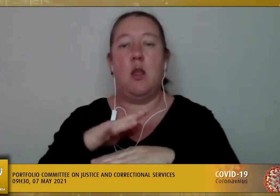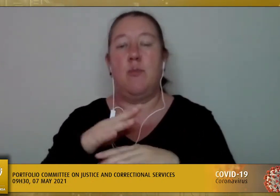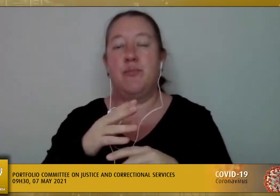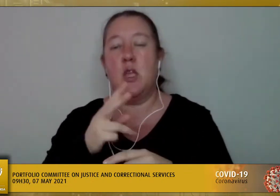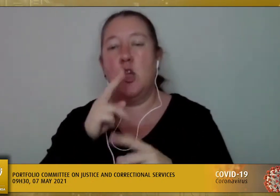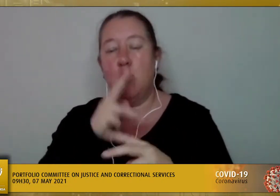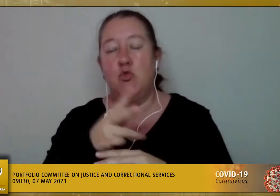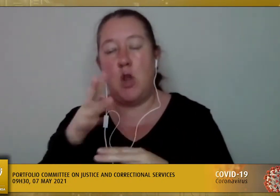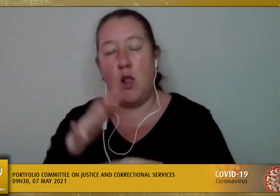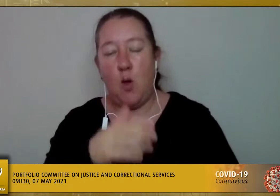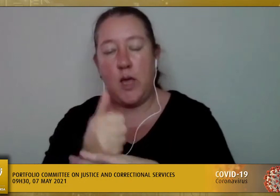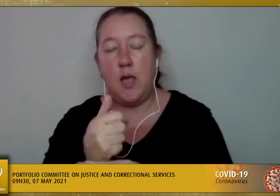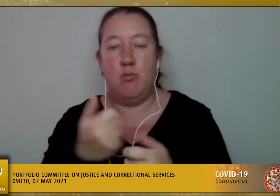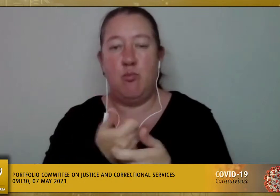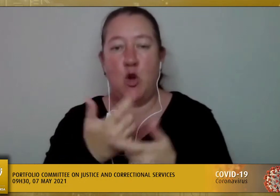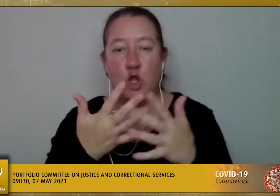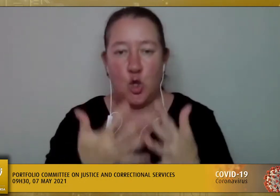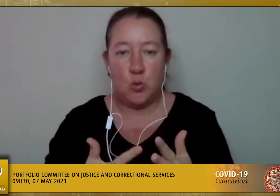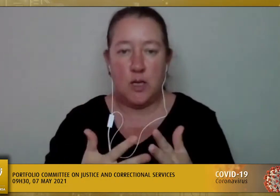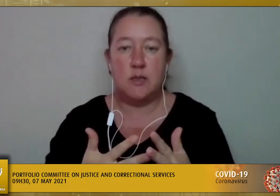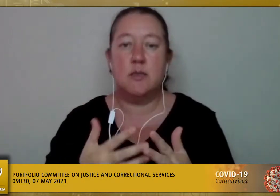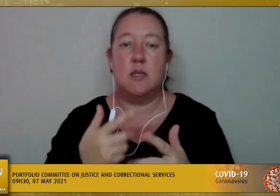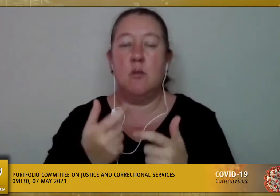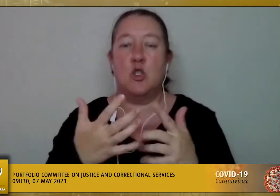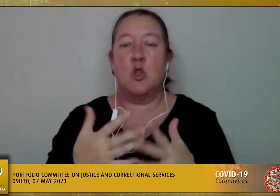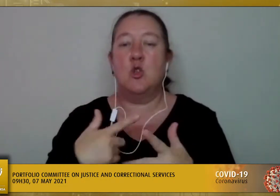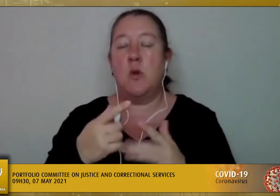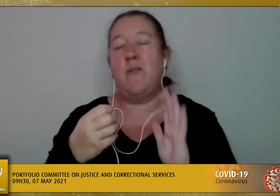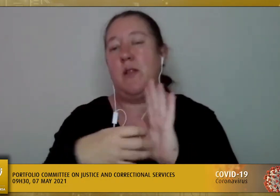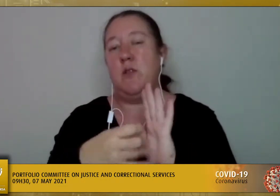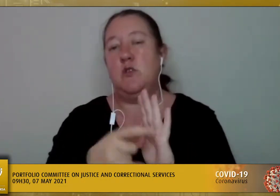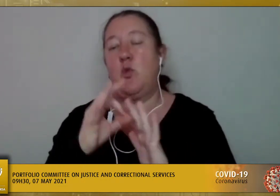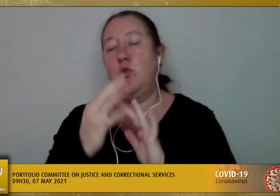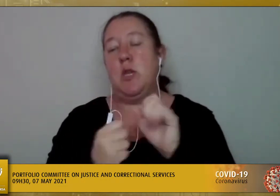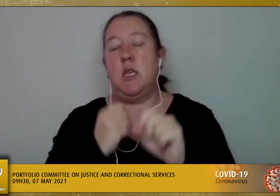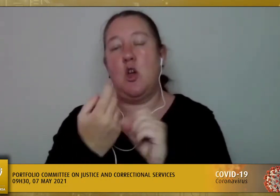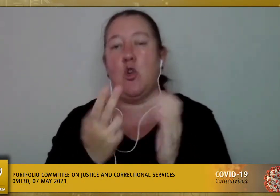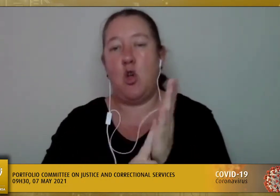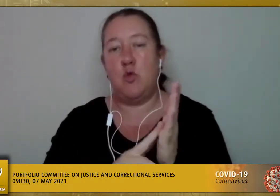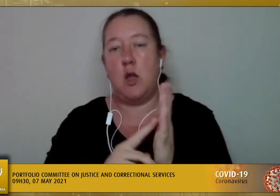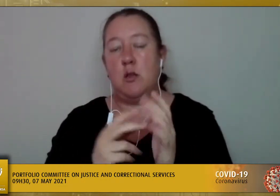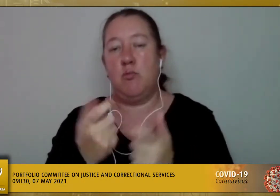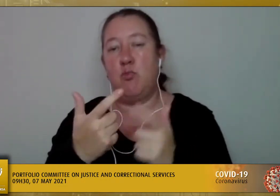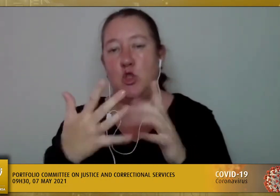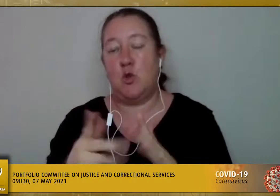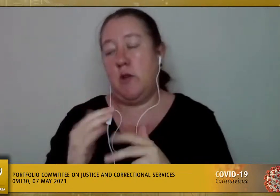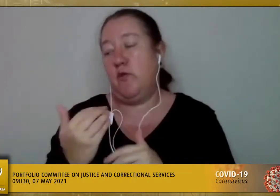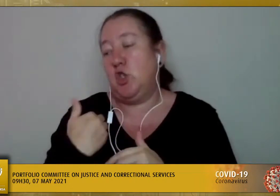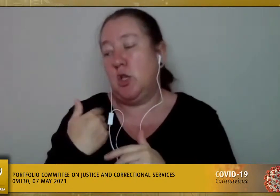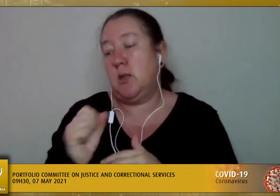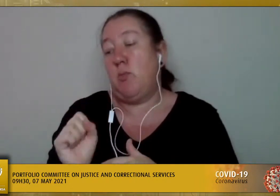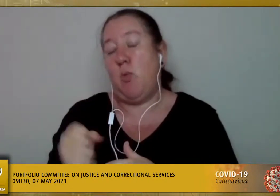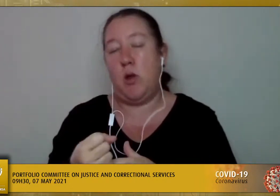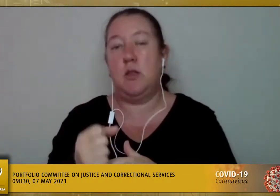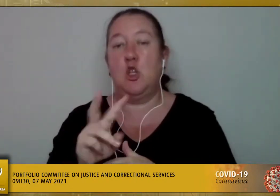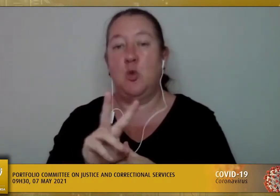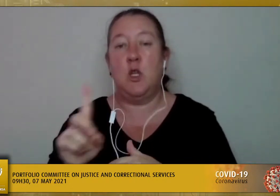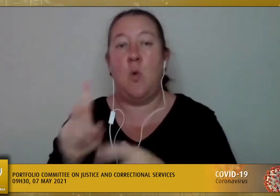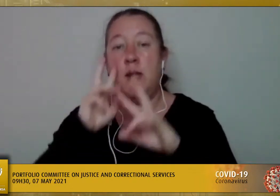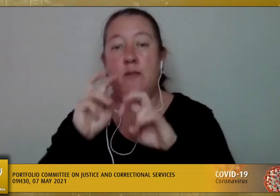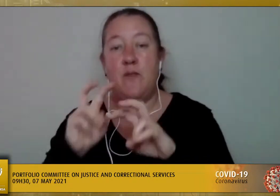we've honor we've advertised for three-year contract prosecutors and and we've just appointed 21 investigators